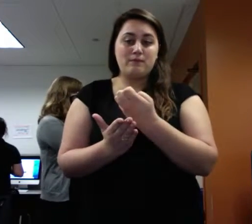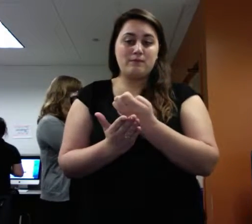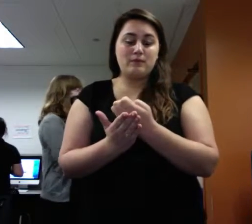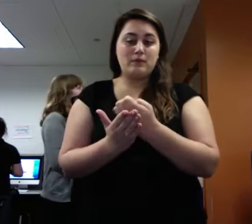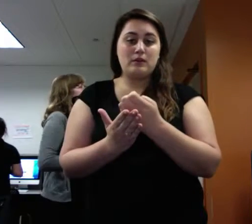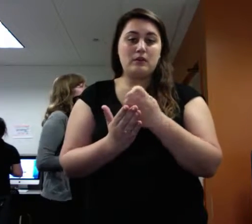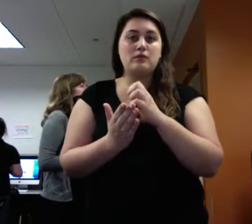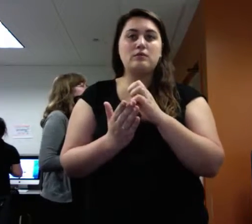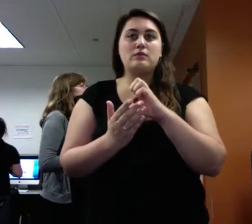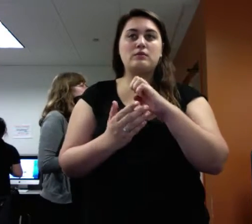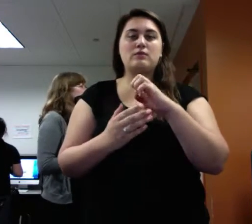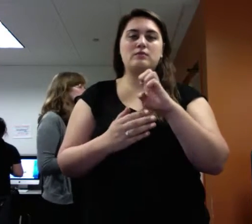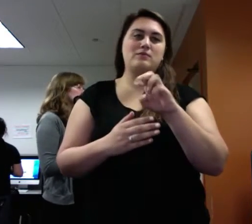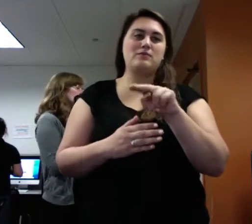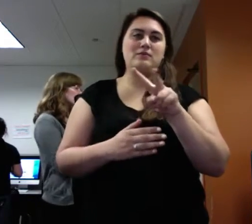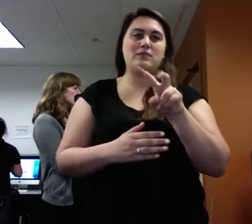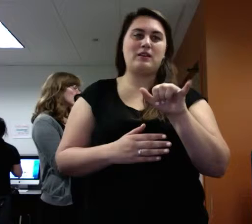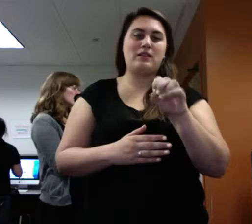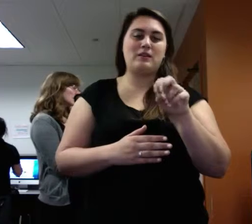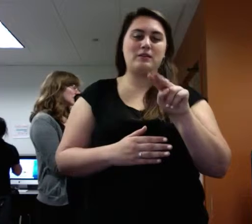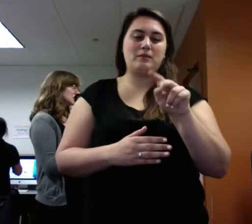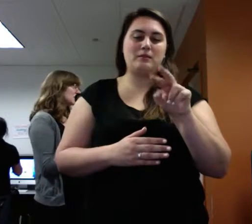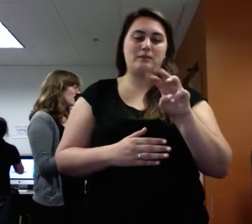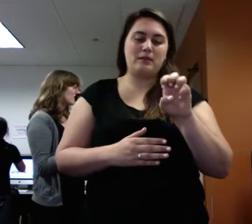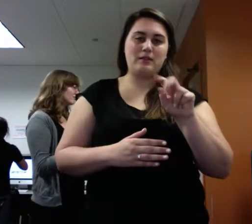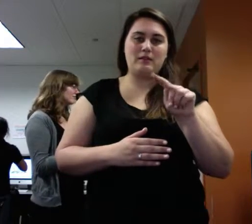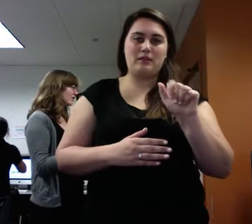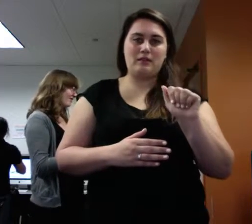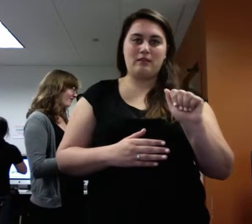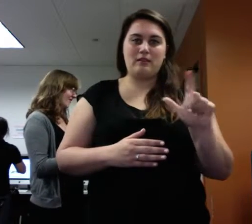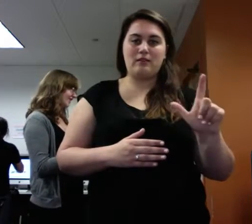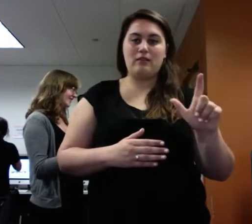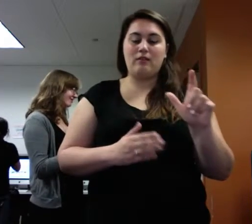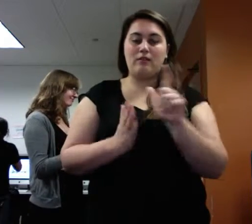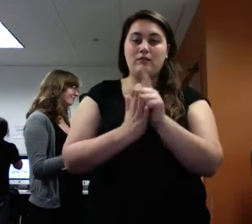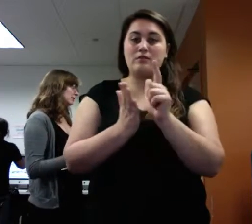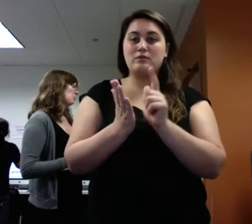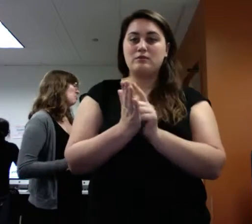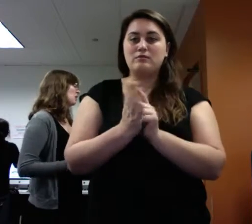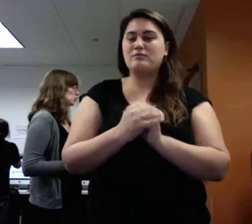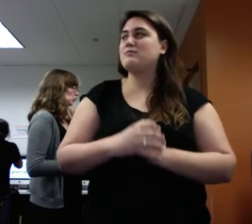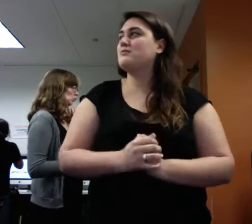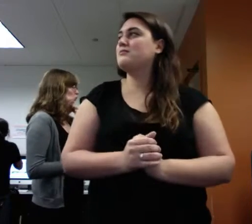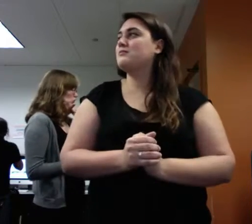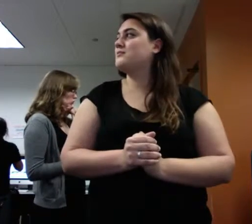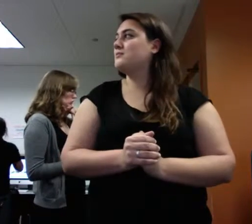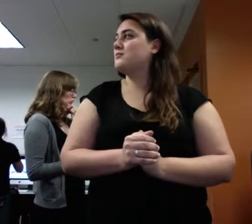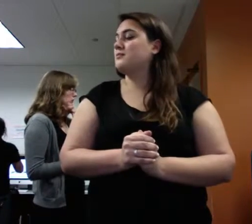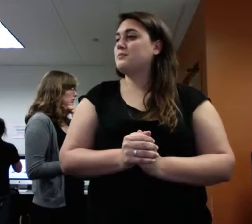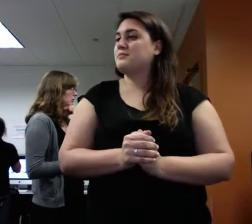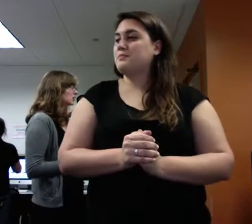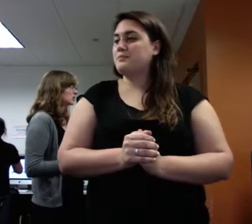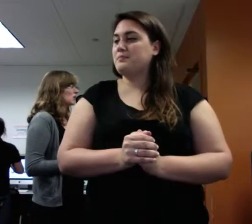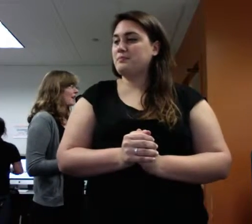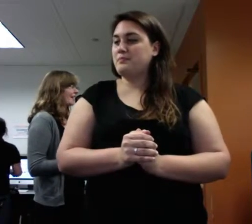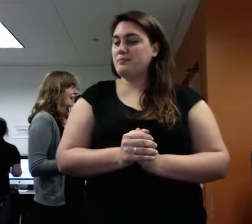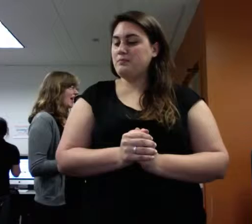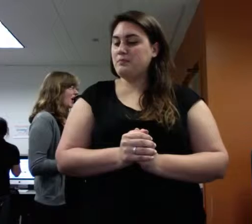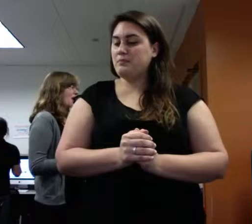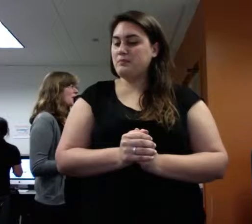and factories were often located next to residential neighborhoods. This further contributed to the push